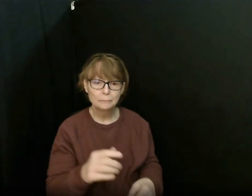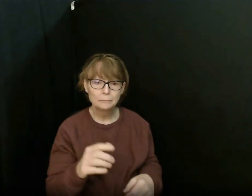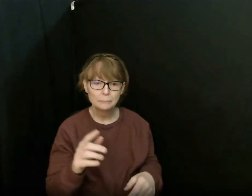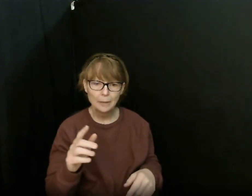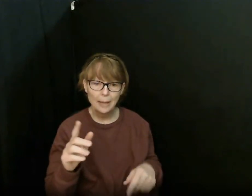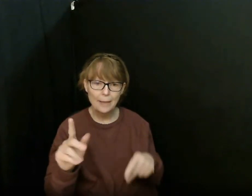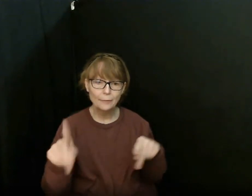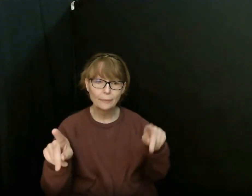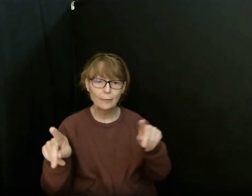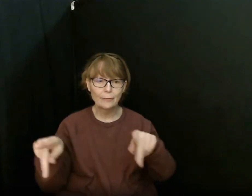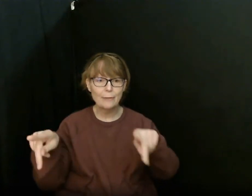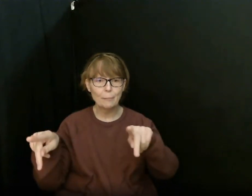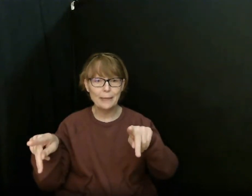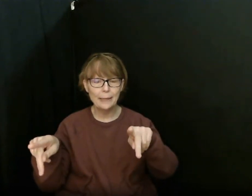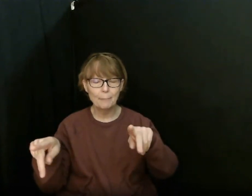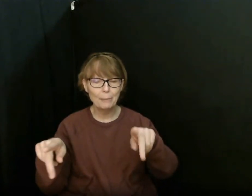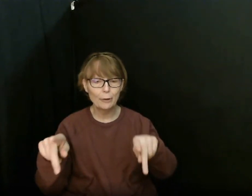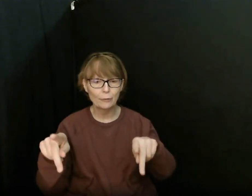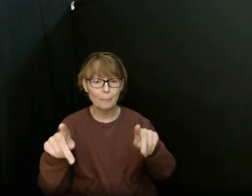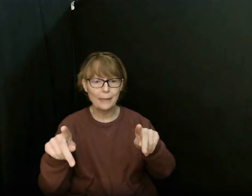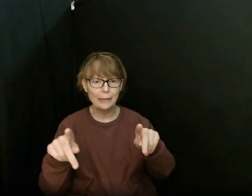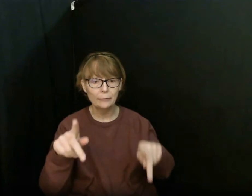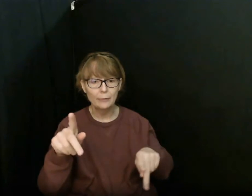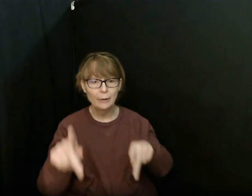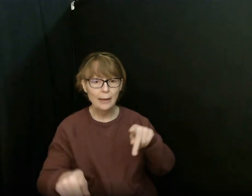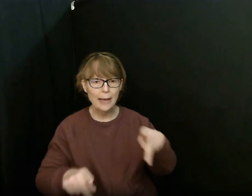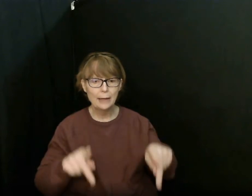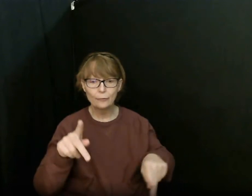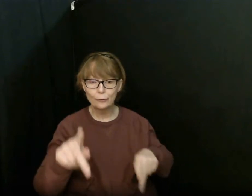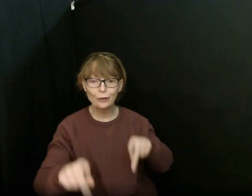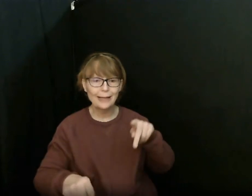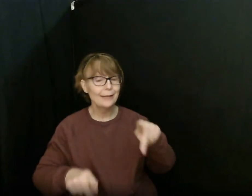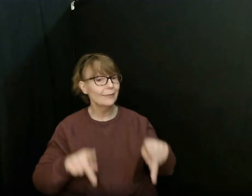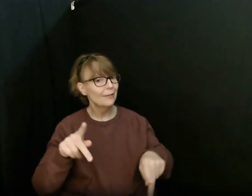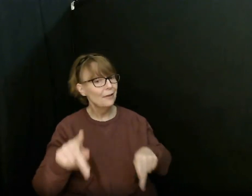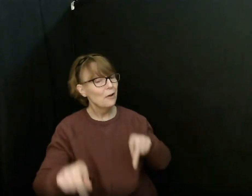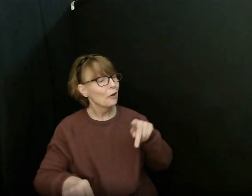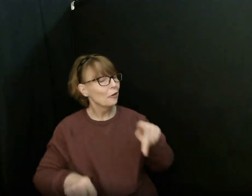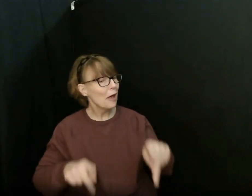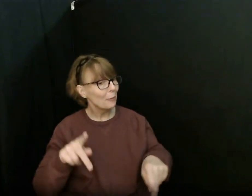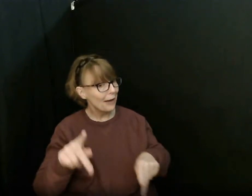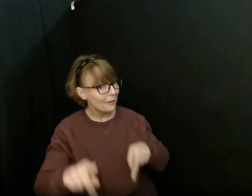Okay. And this is the sign for people are P's. Oh. And it circulates clockwise